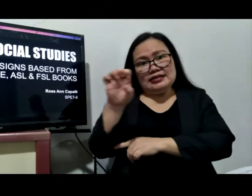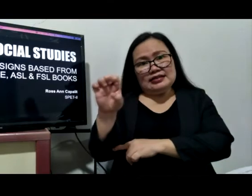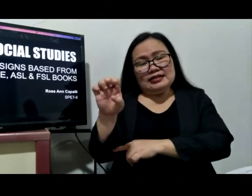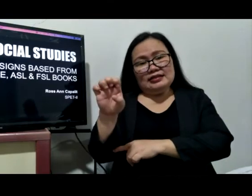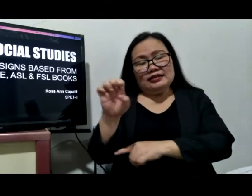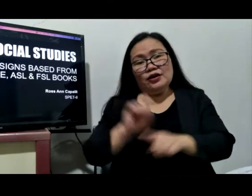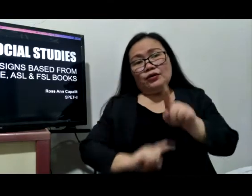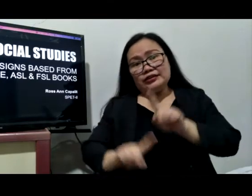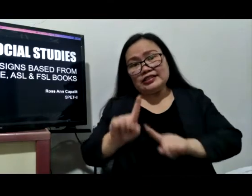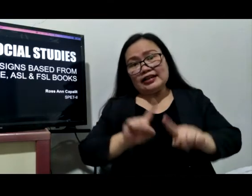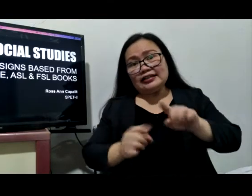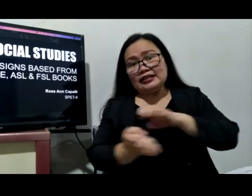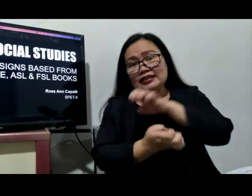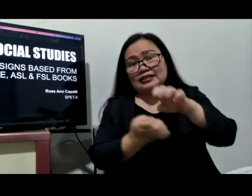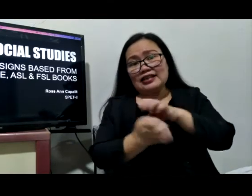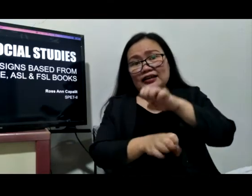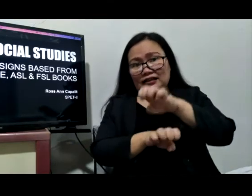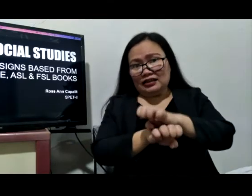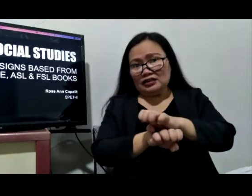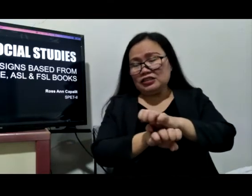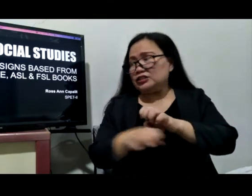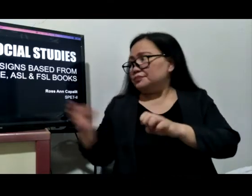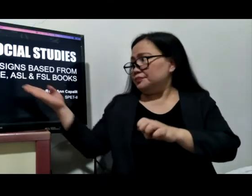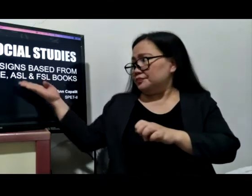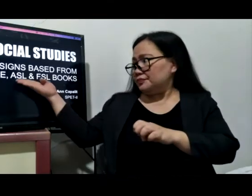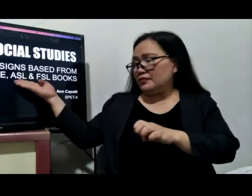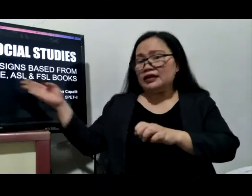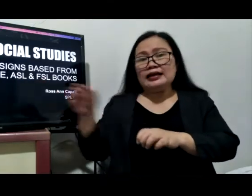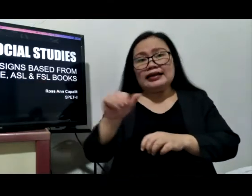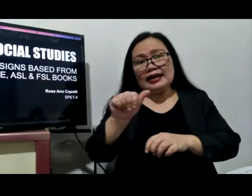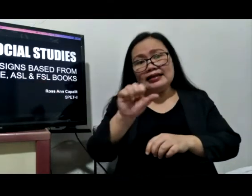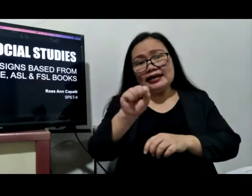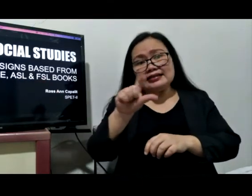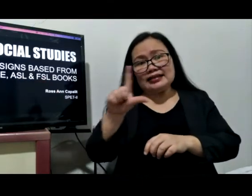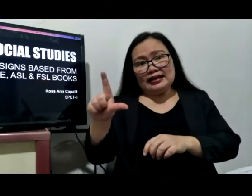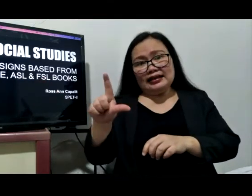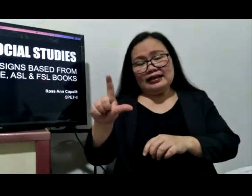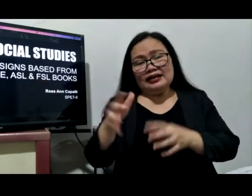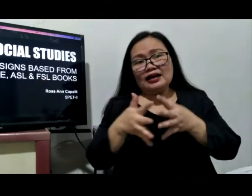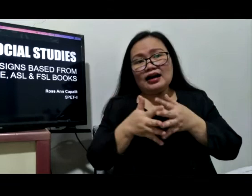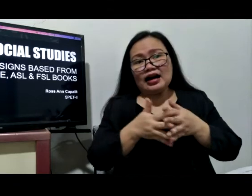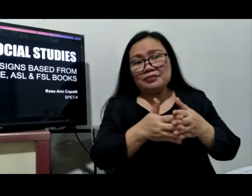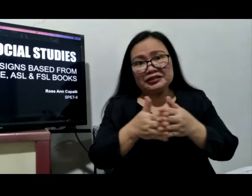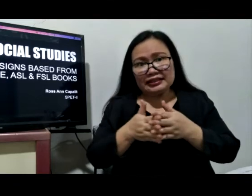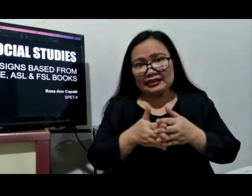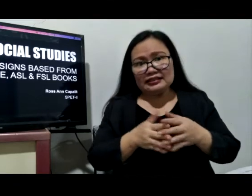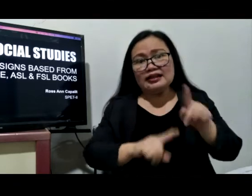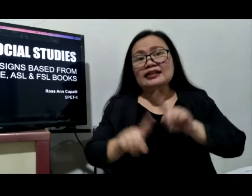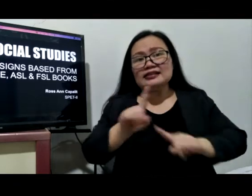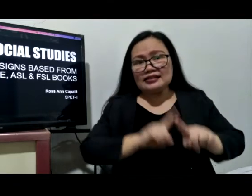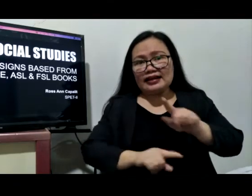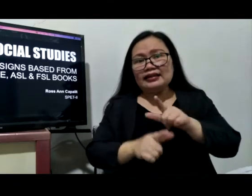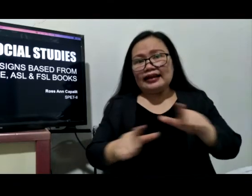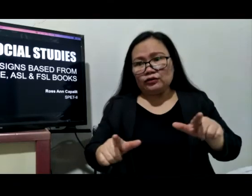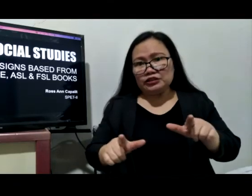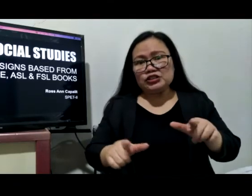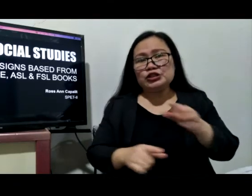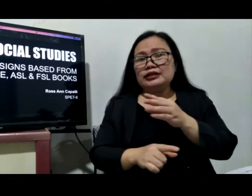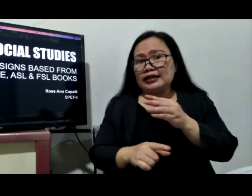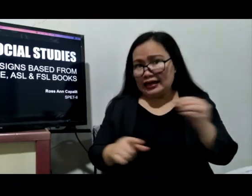SEE or Signing Exact English, ASL, American Sign Language,